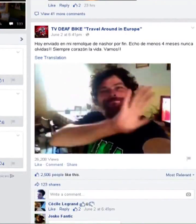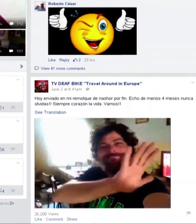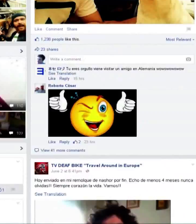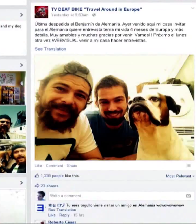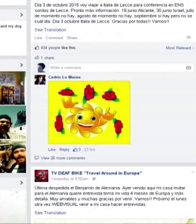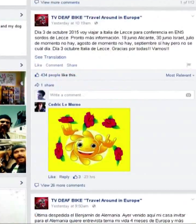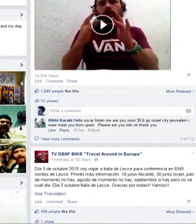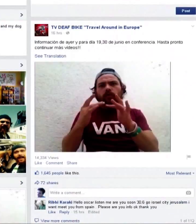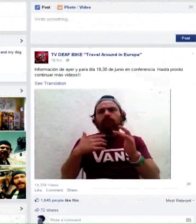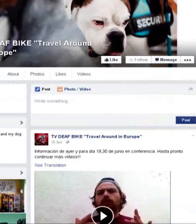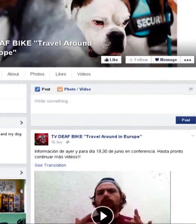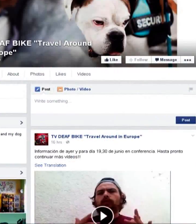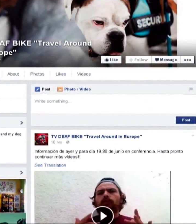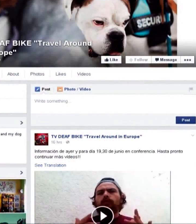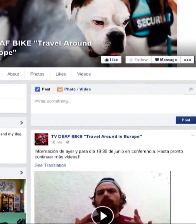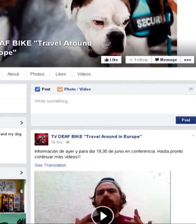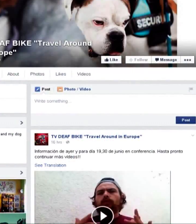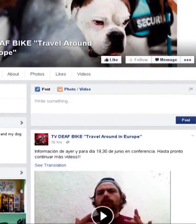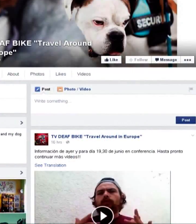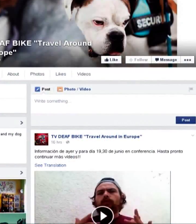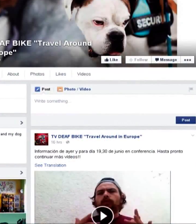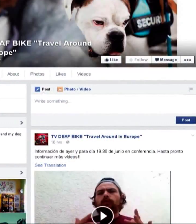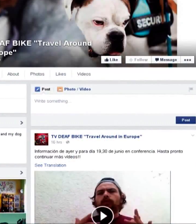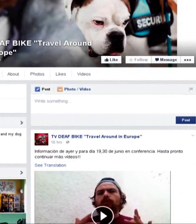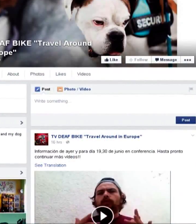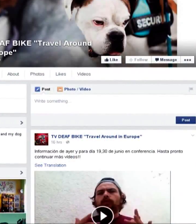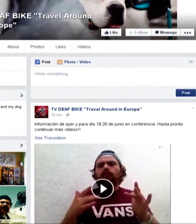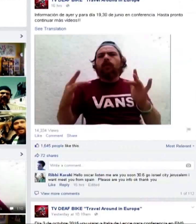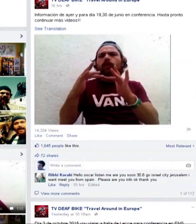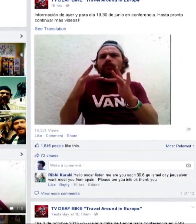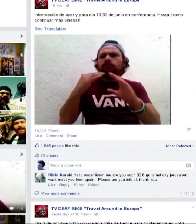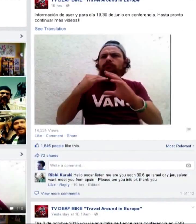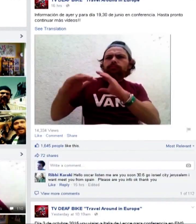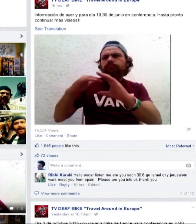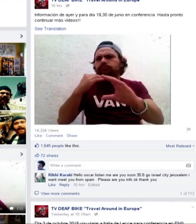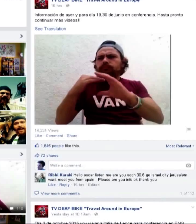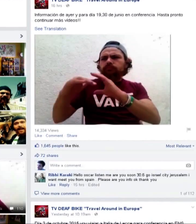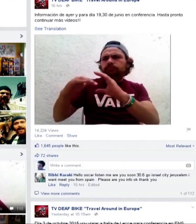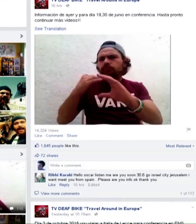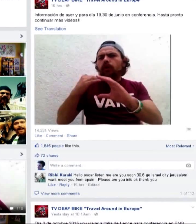Starting from Spain, he went on a trip that combined two cultures, the culture of the Deaf and the culture of cyclists.